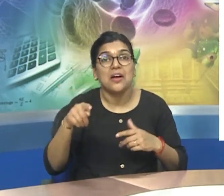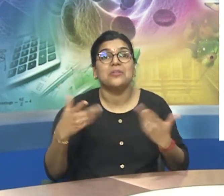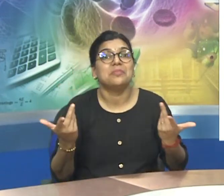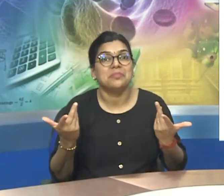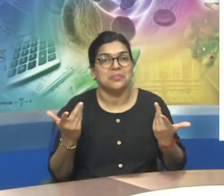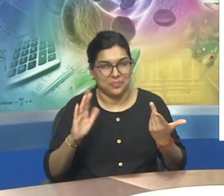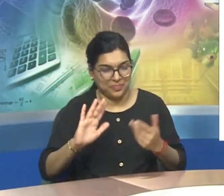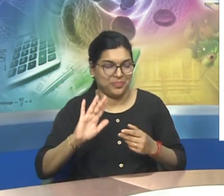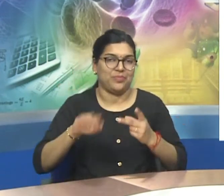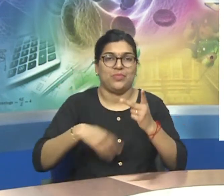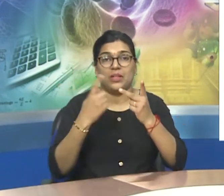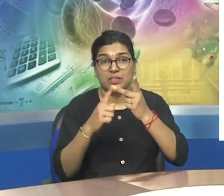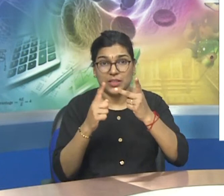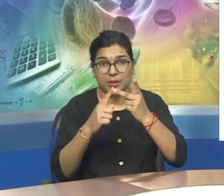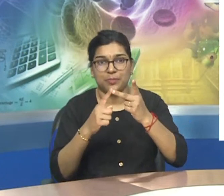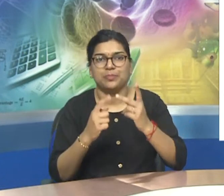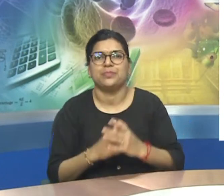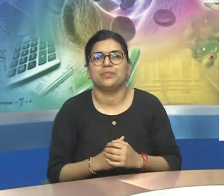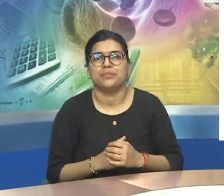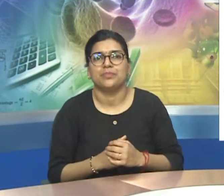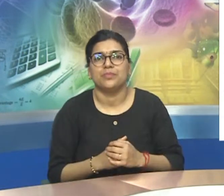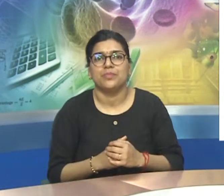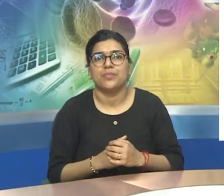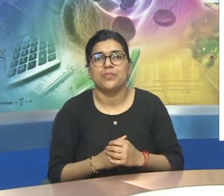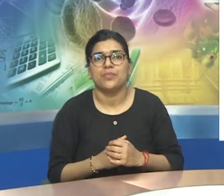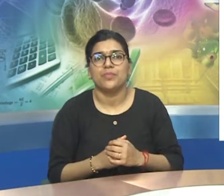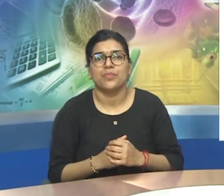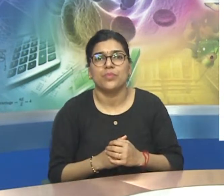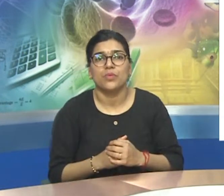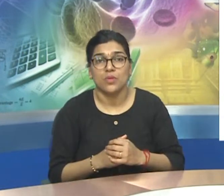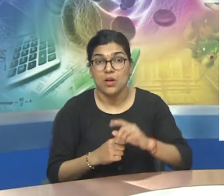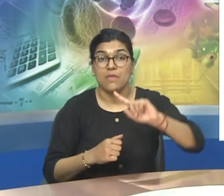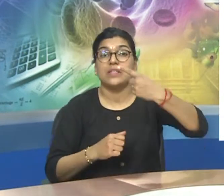What do you think? Is it right or wrong? Second point.